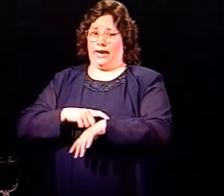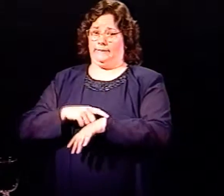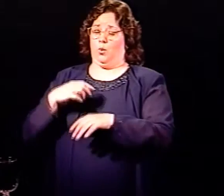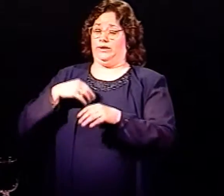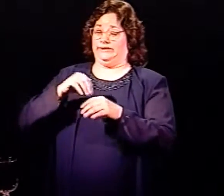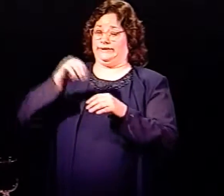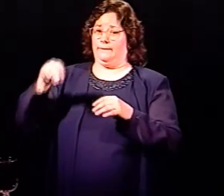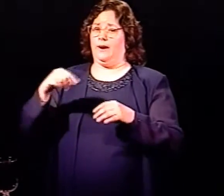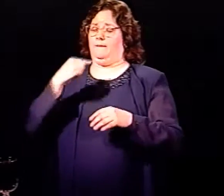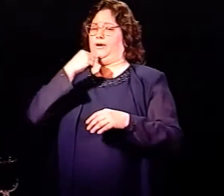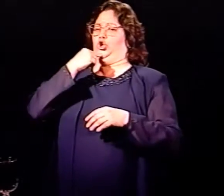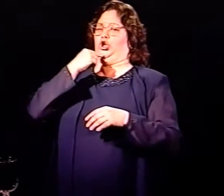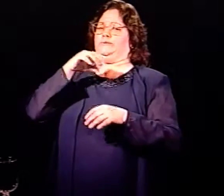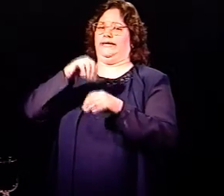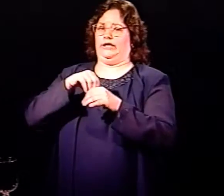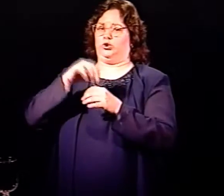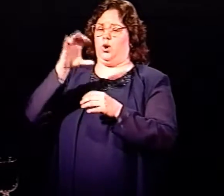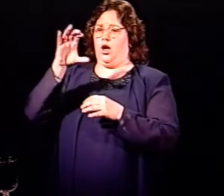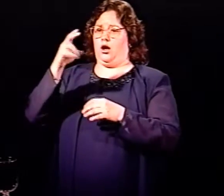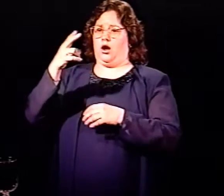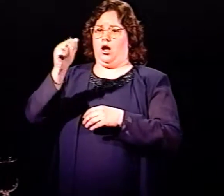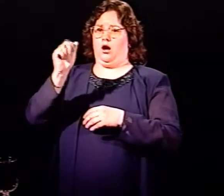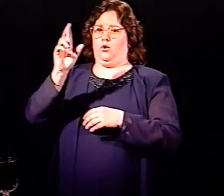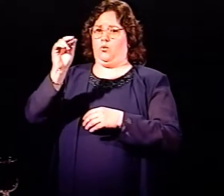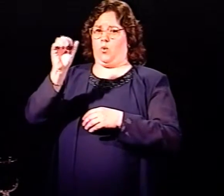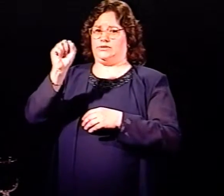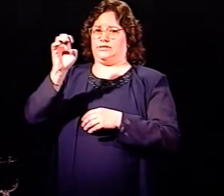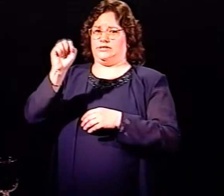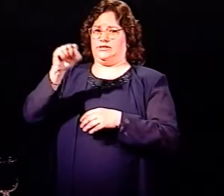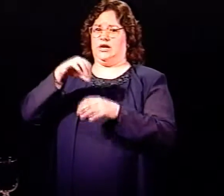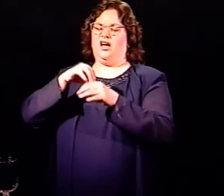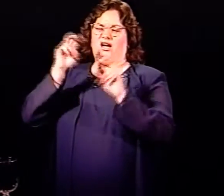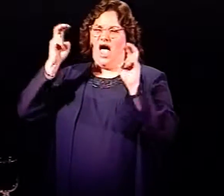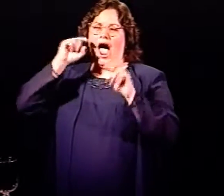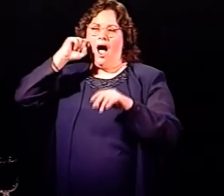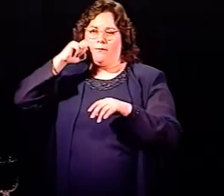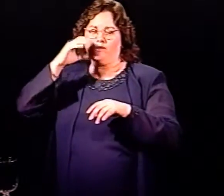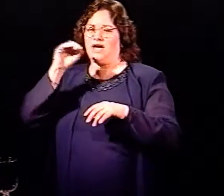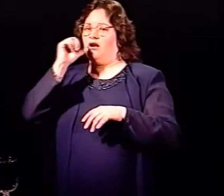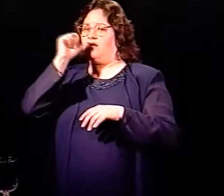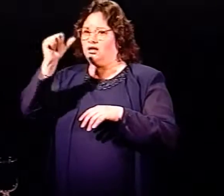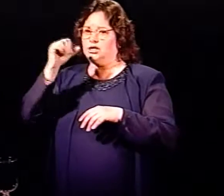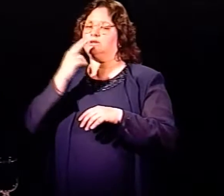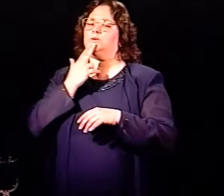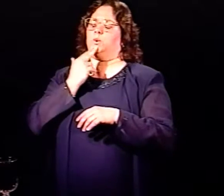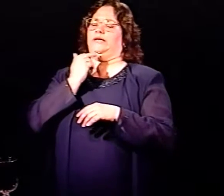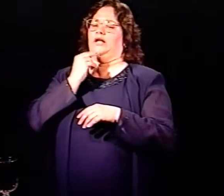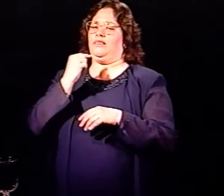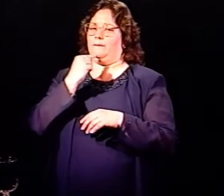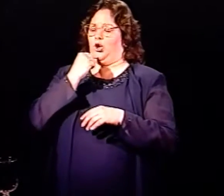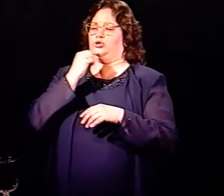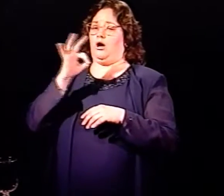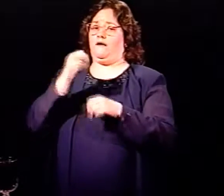bitter herb into harosis, which is apples and nuts, to sweeten the bitterness of